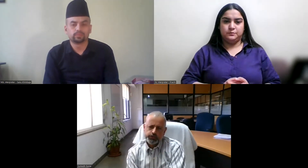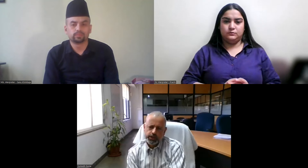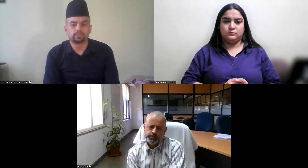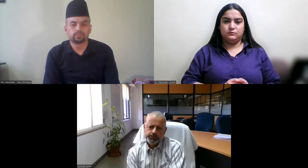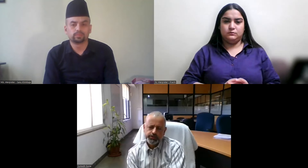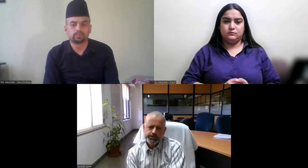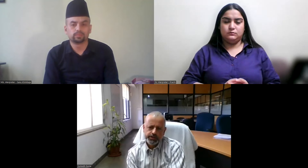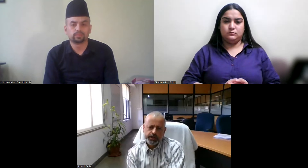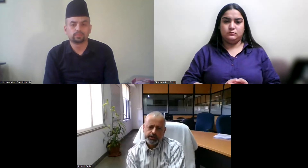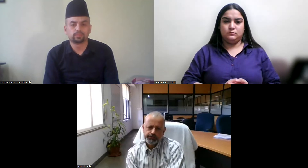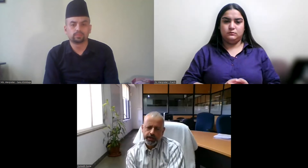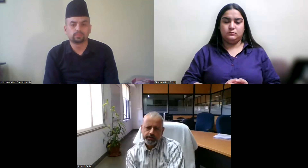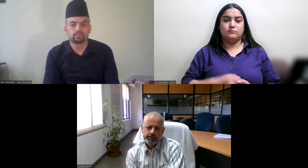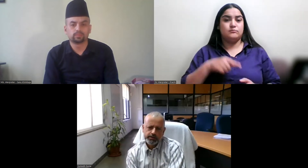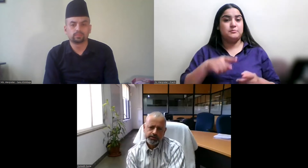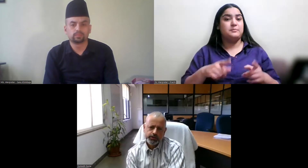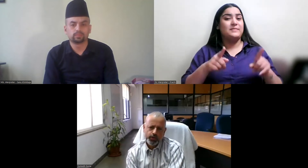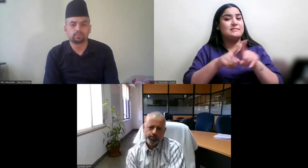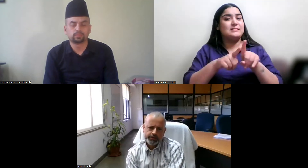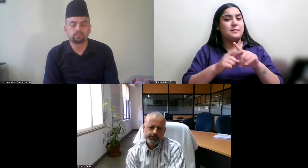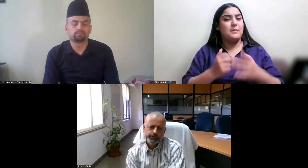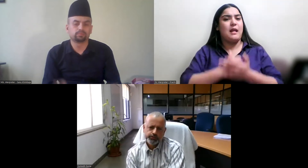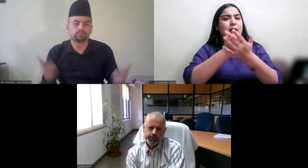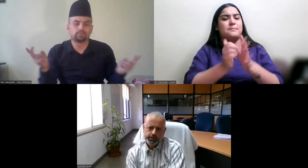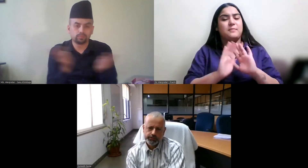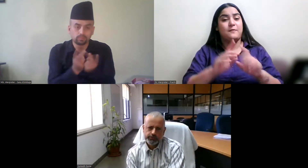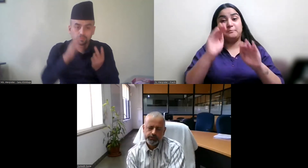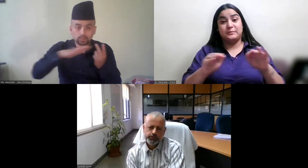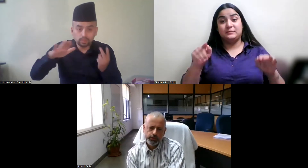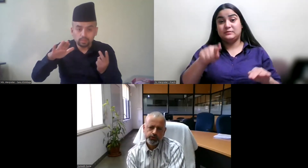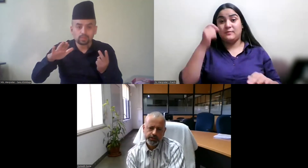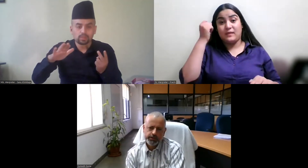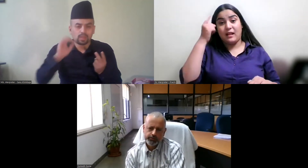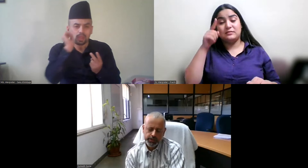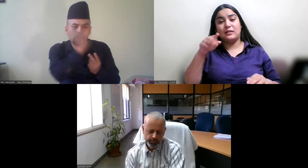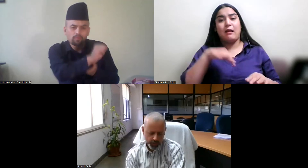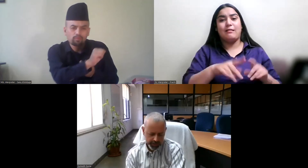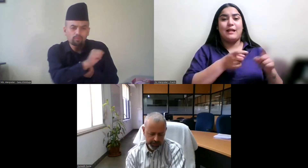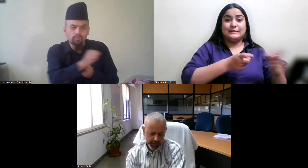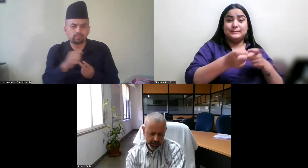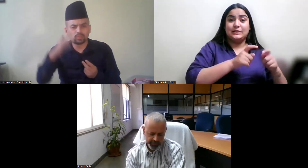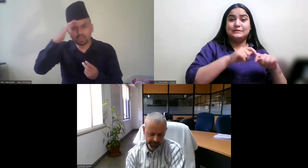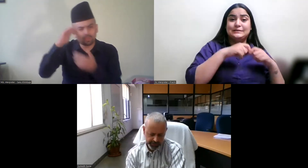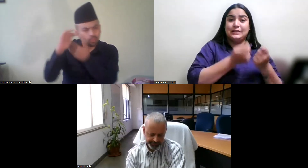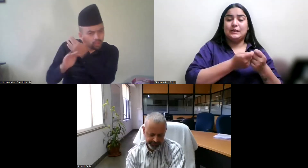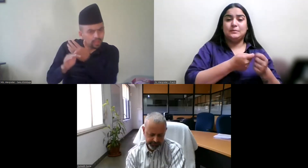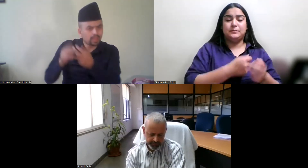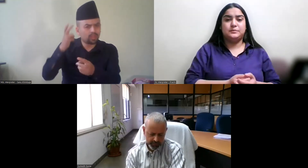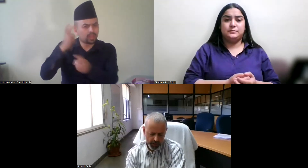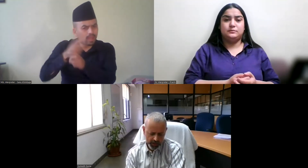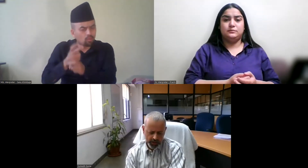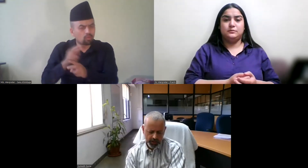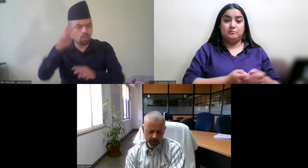It also helps children understand the complexities of governance. This is also, I think, a very important aspect.